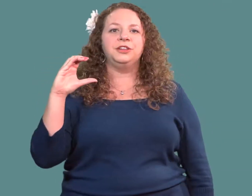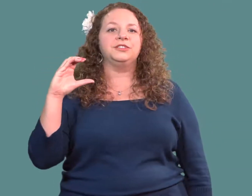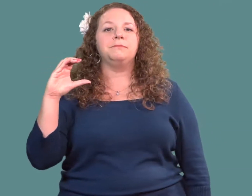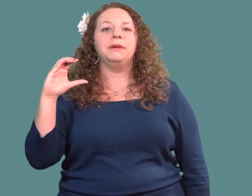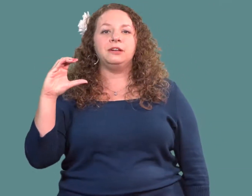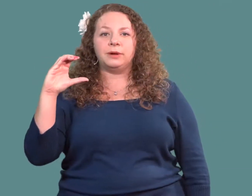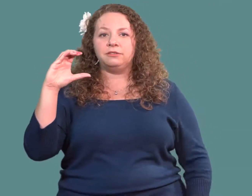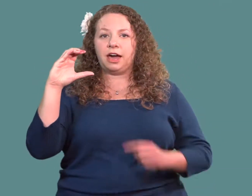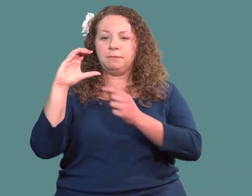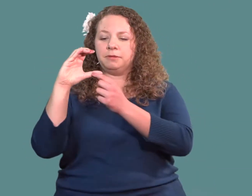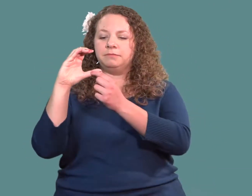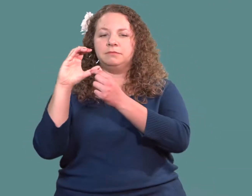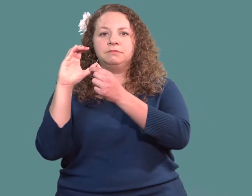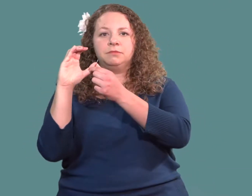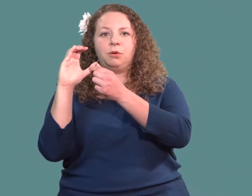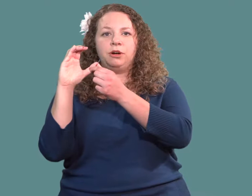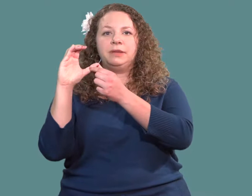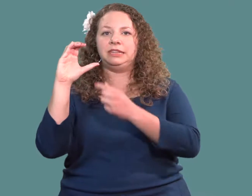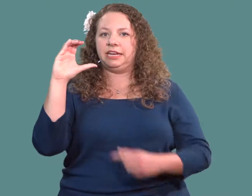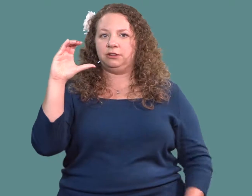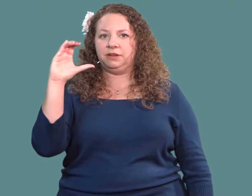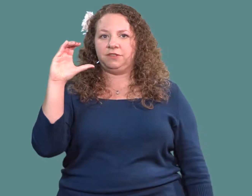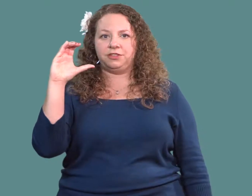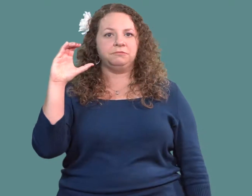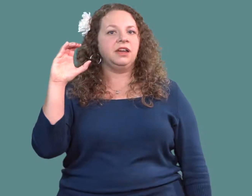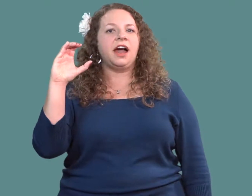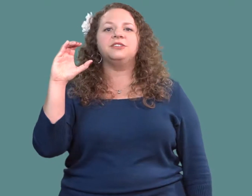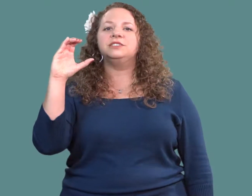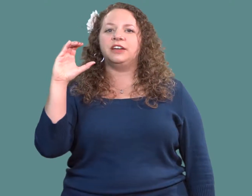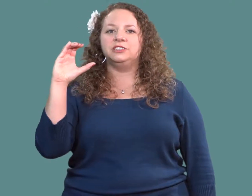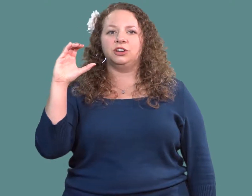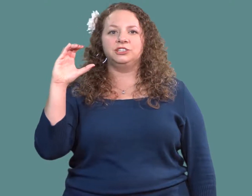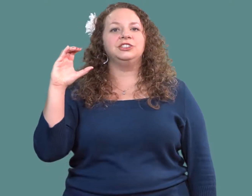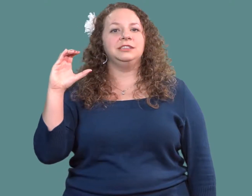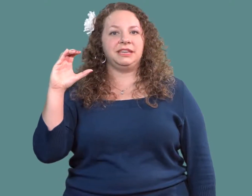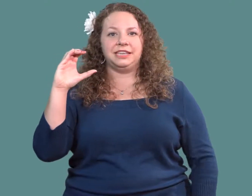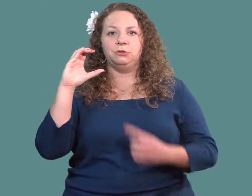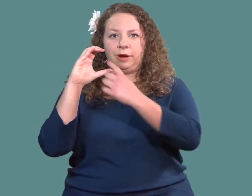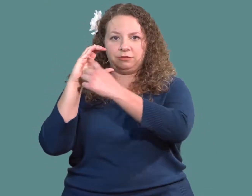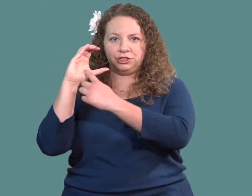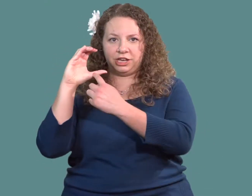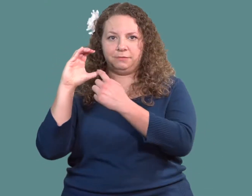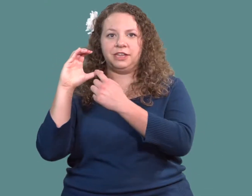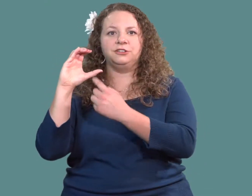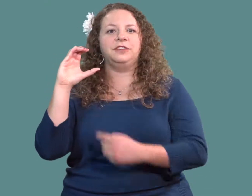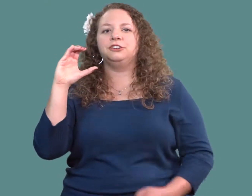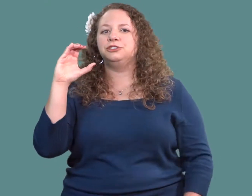Your thumb may round up or it may lean out a bit farther. Either is fine as long as your C makes a round shape and your fingers do